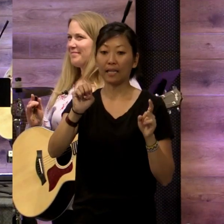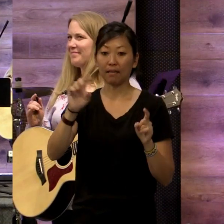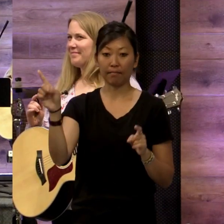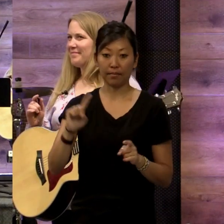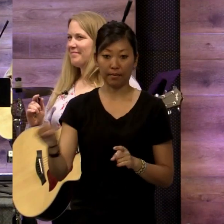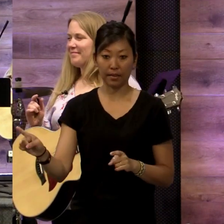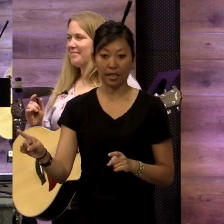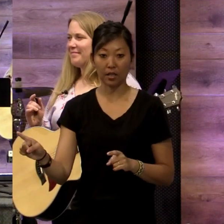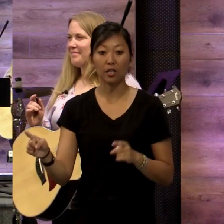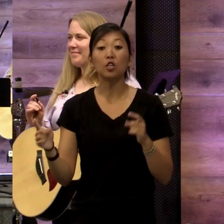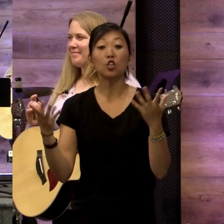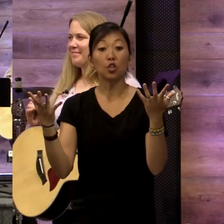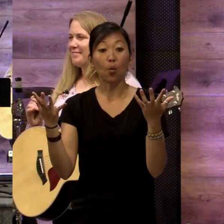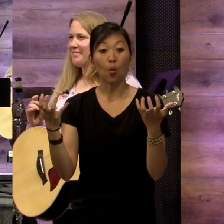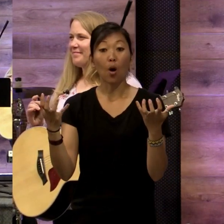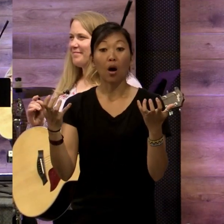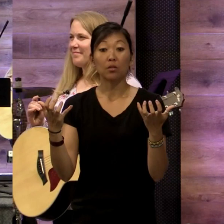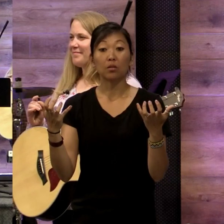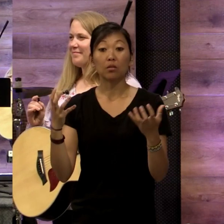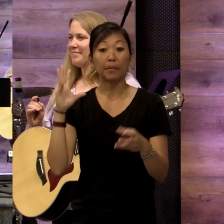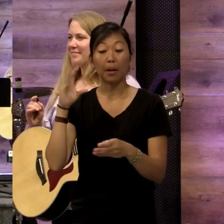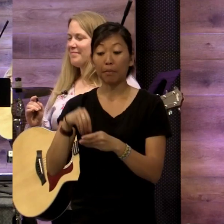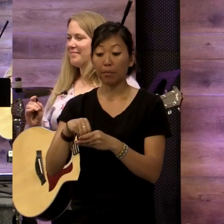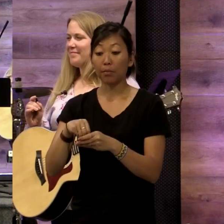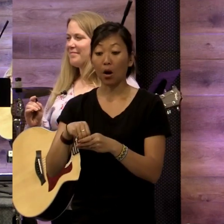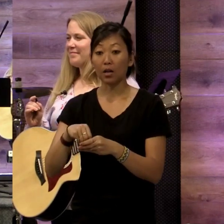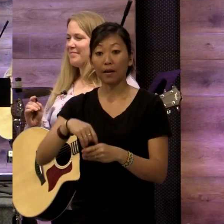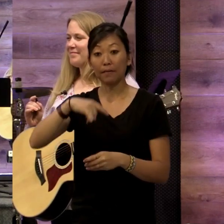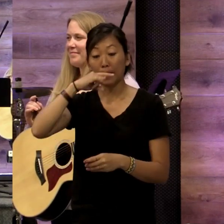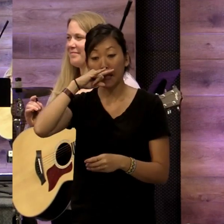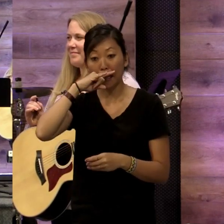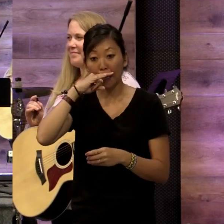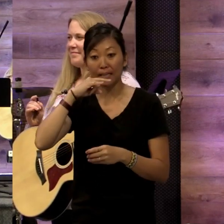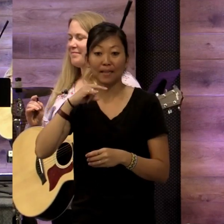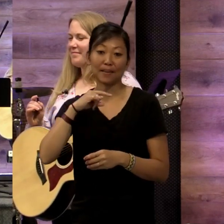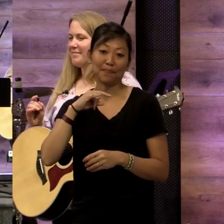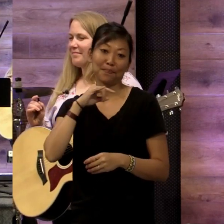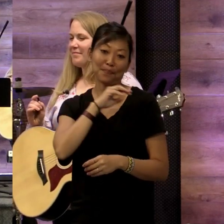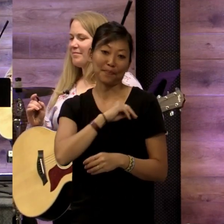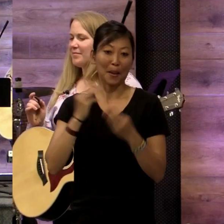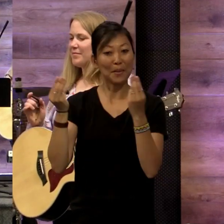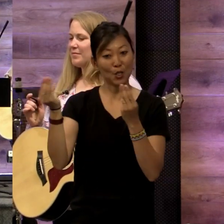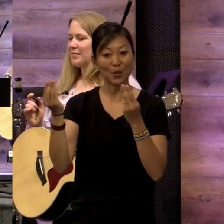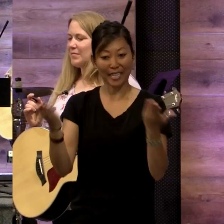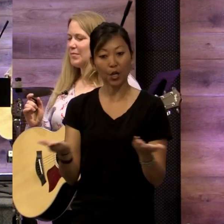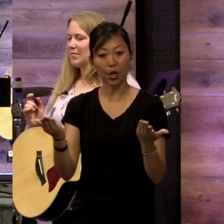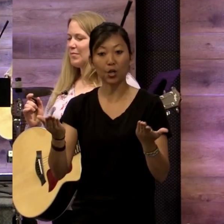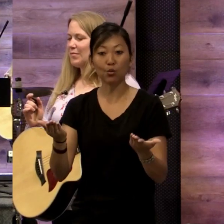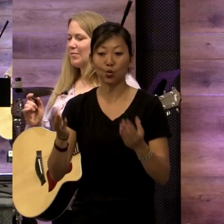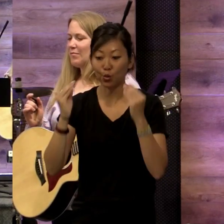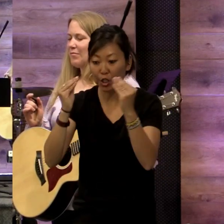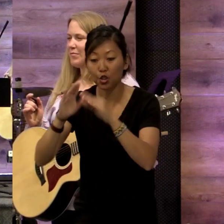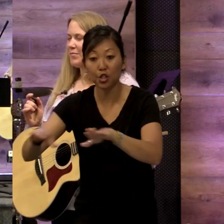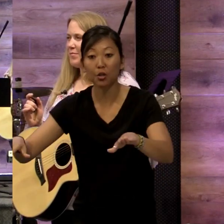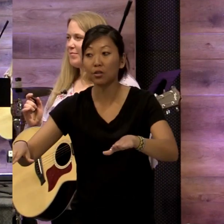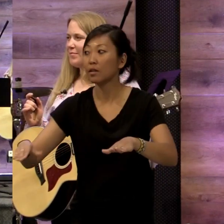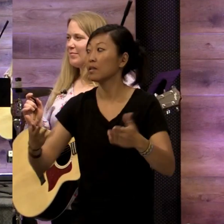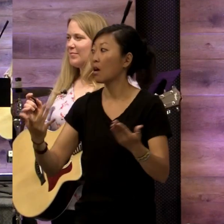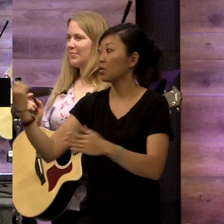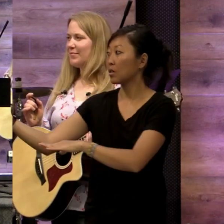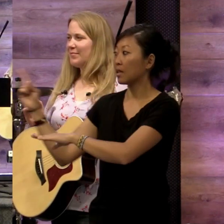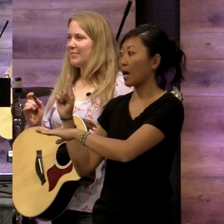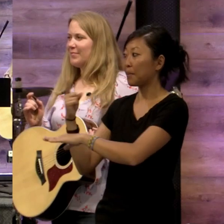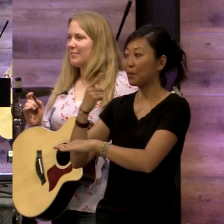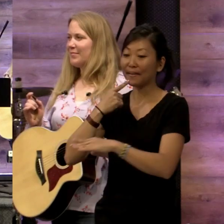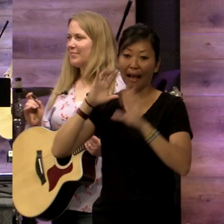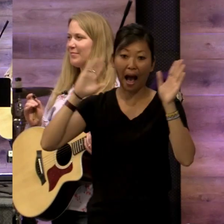who wants to be a part of the kids ministry here to help disciple our kids. And so just wanted to give her a chance